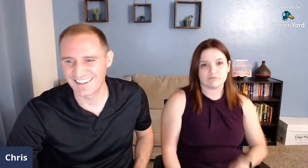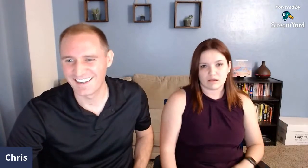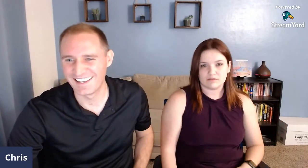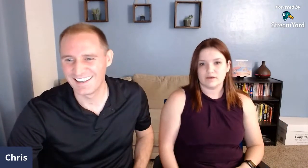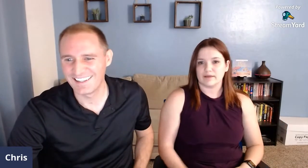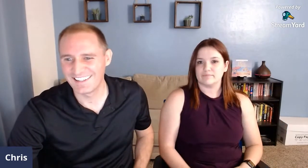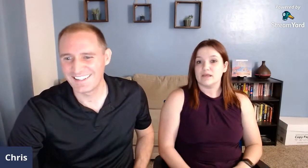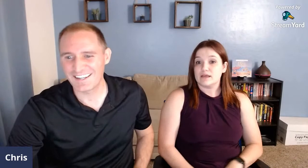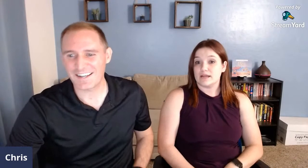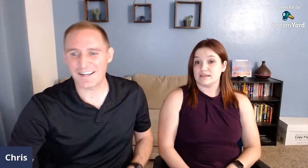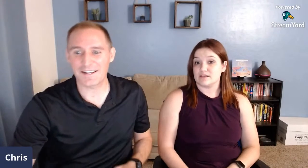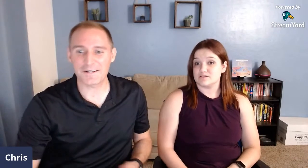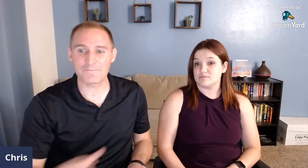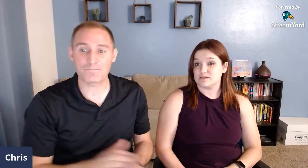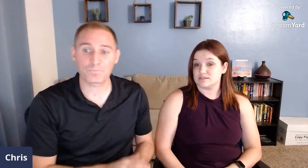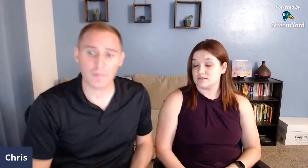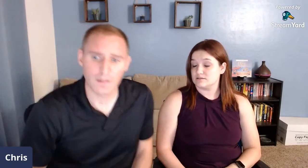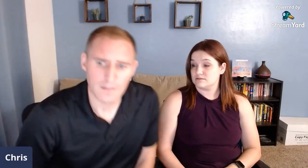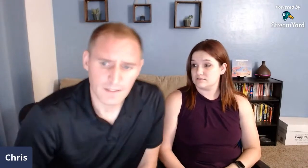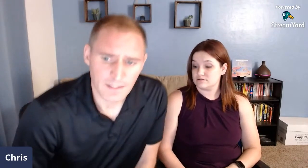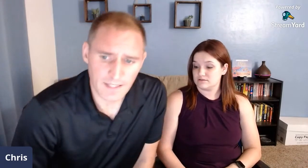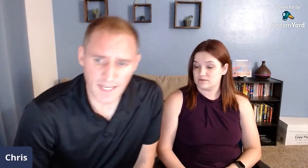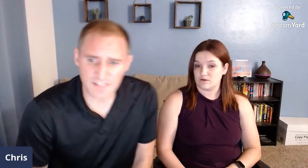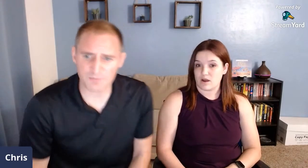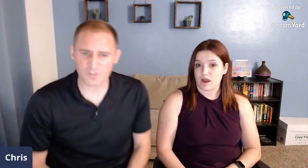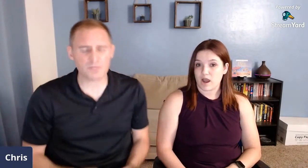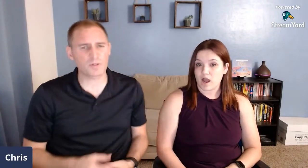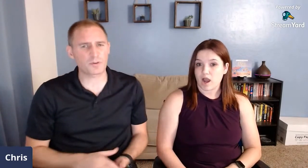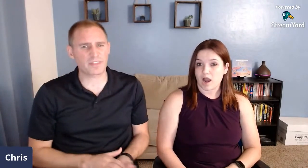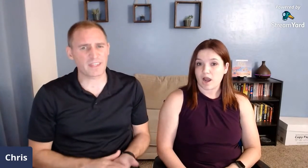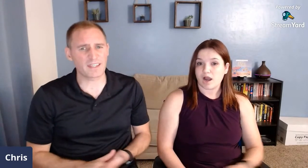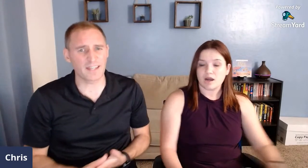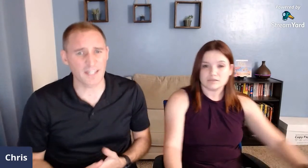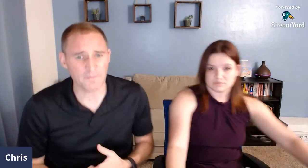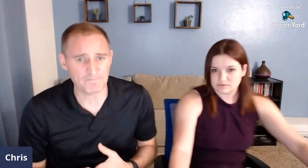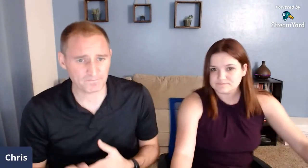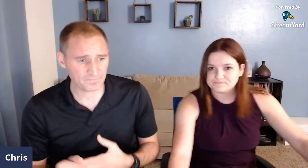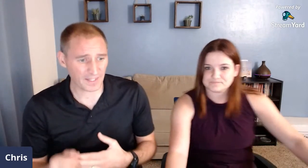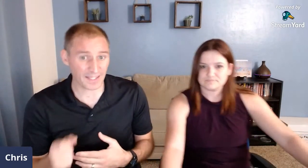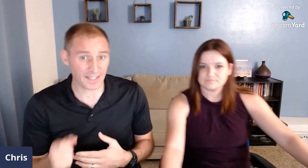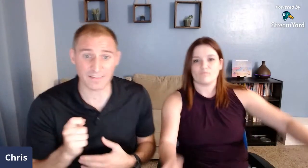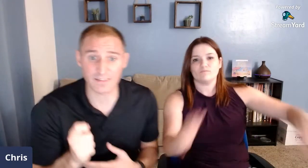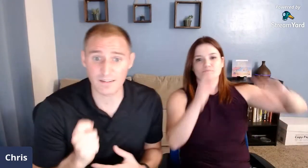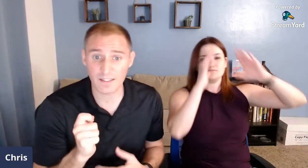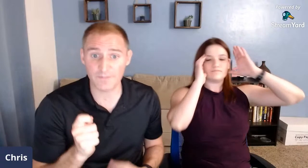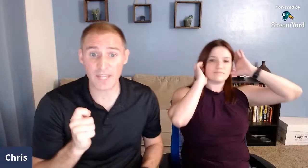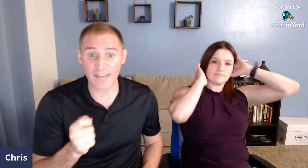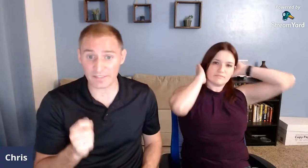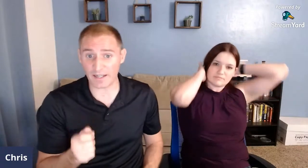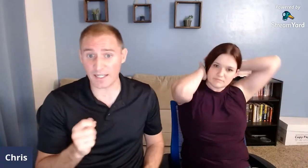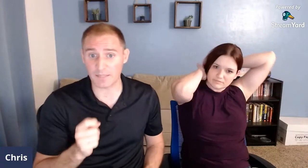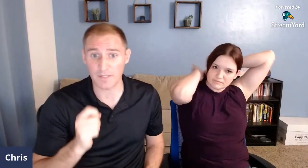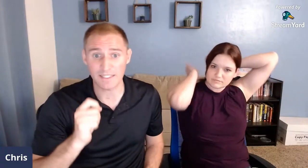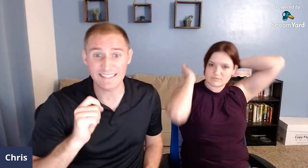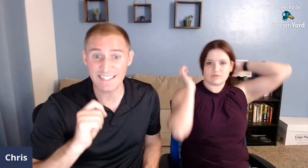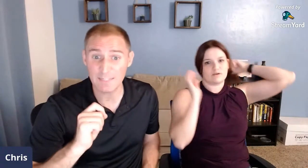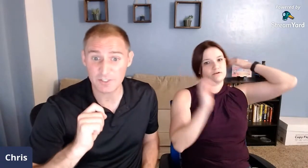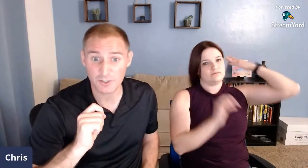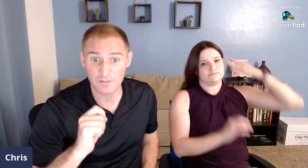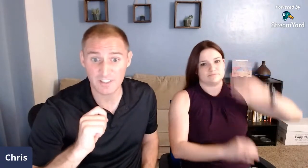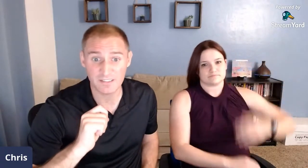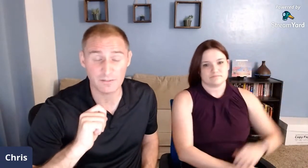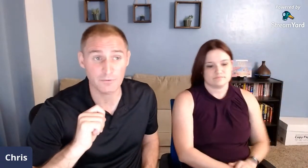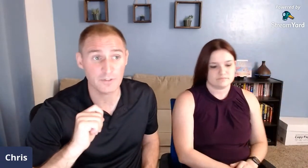down. Oh. Anything else you wanted to? Yeah, just one more thing. And if you have time,